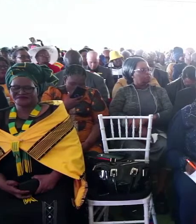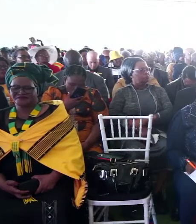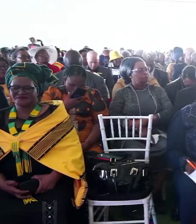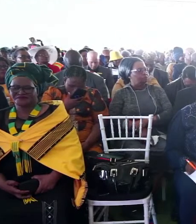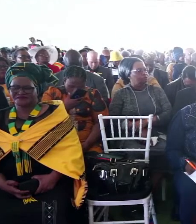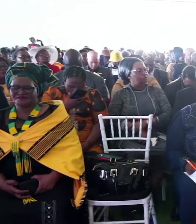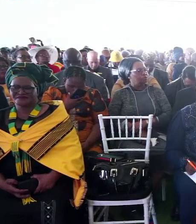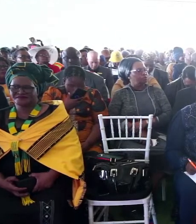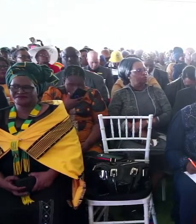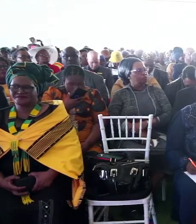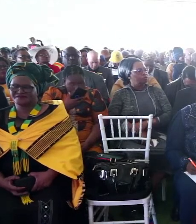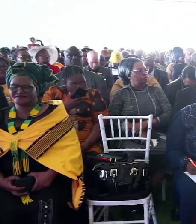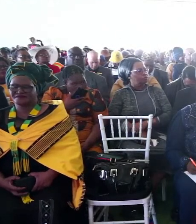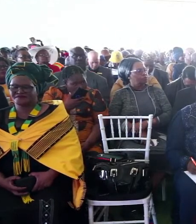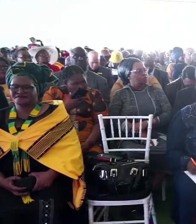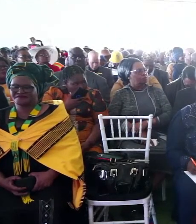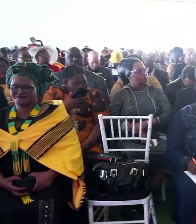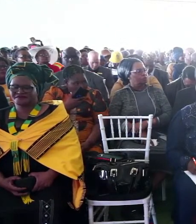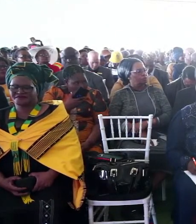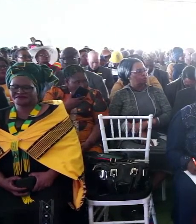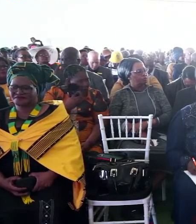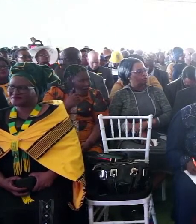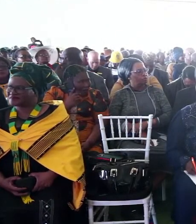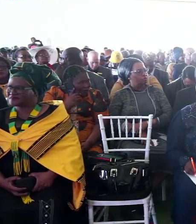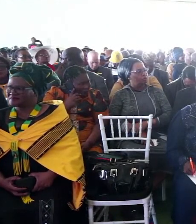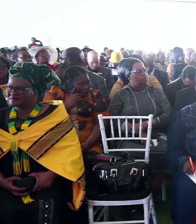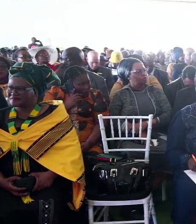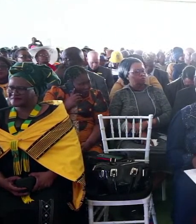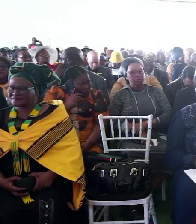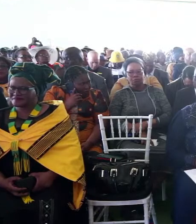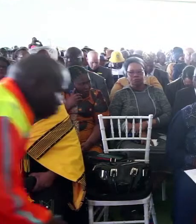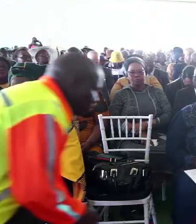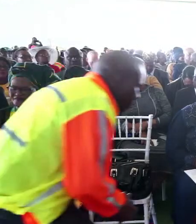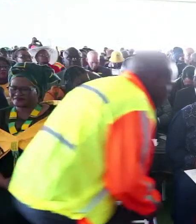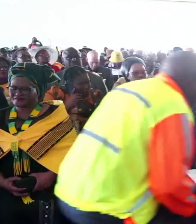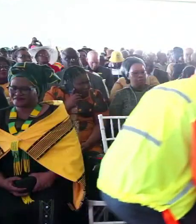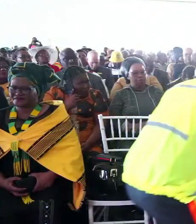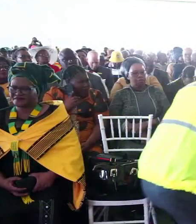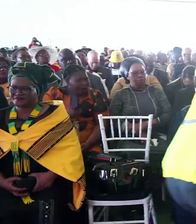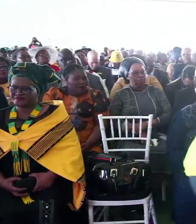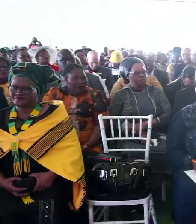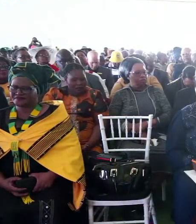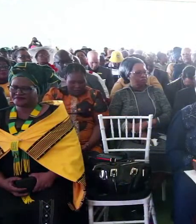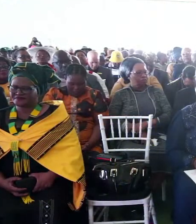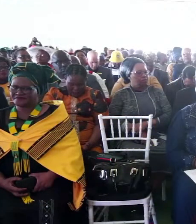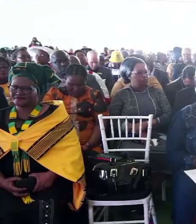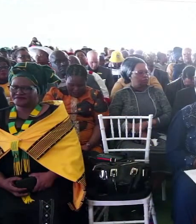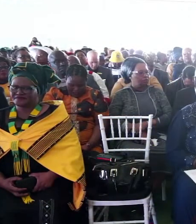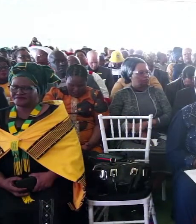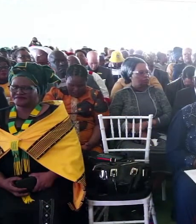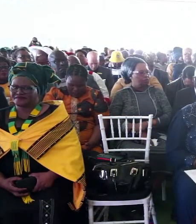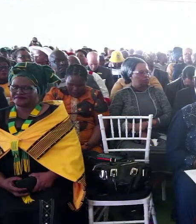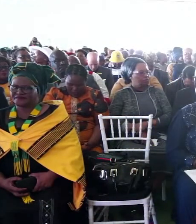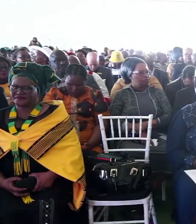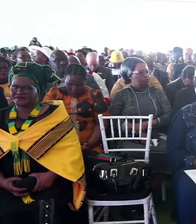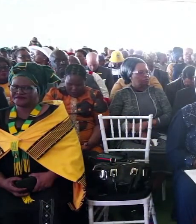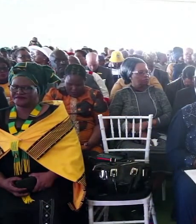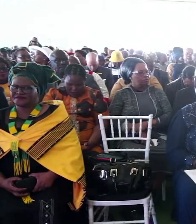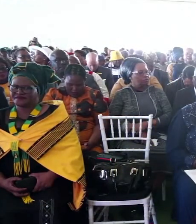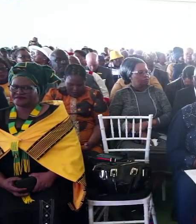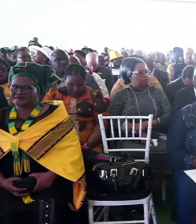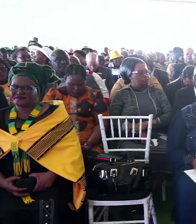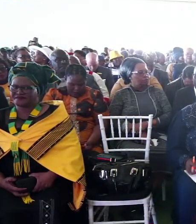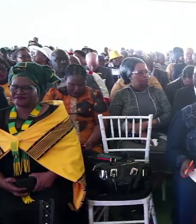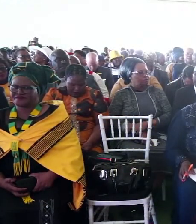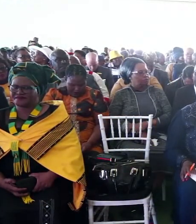ke ngokuloo nto leyo, saye sathi kule ofisi, xa kubuzwa into yokokubana nifuna ukwenzelwa ntoni